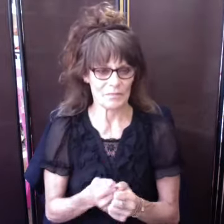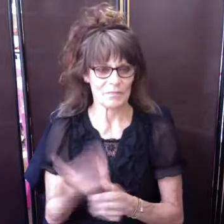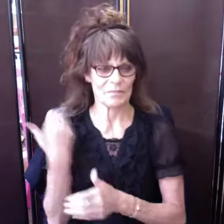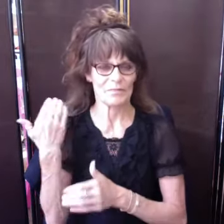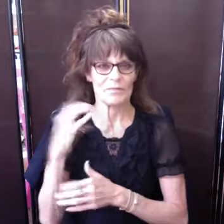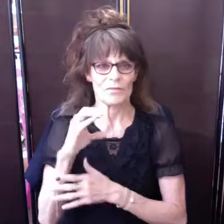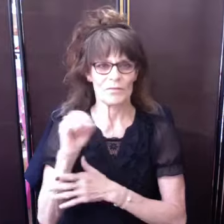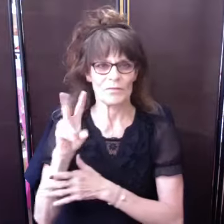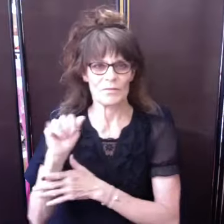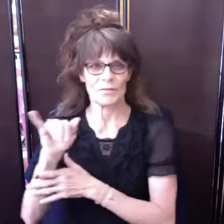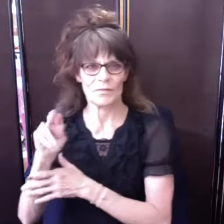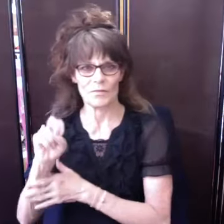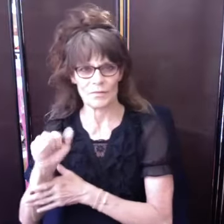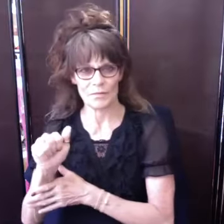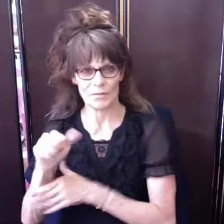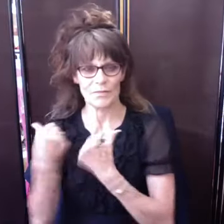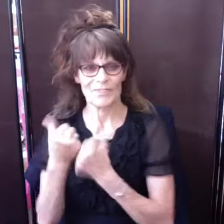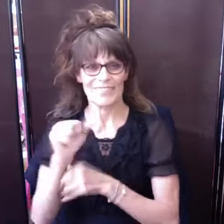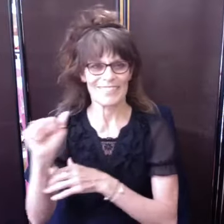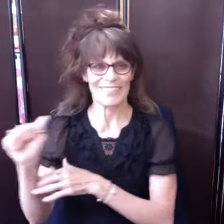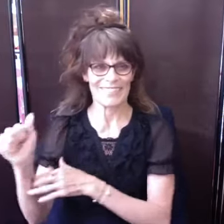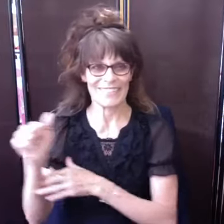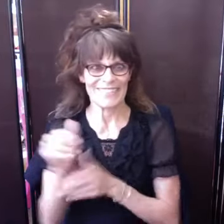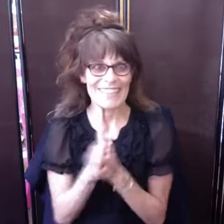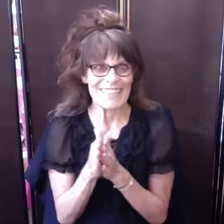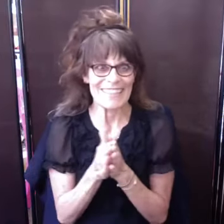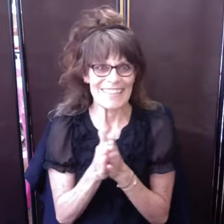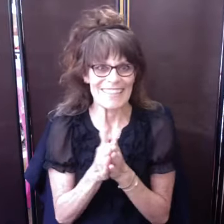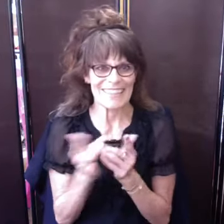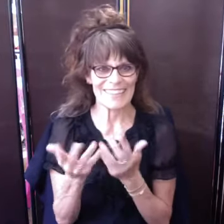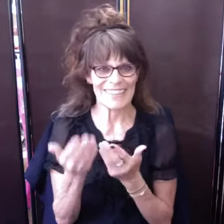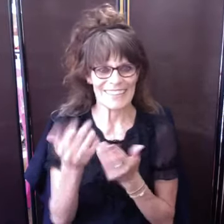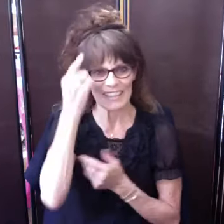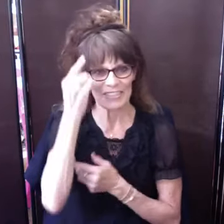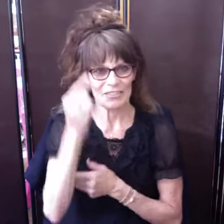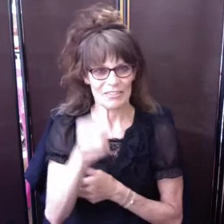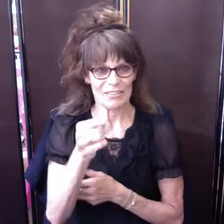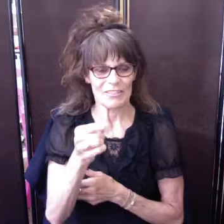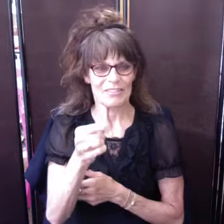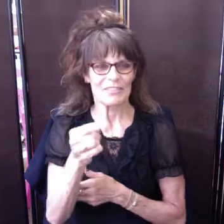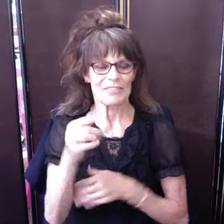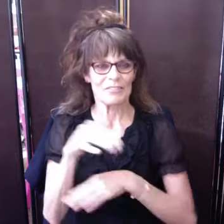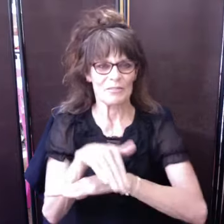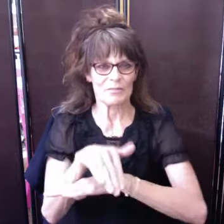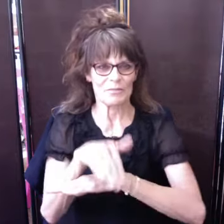AA is anxiously awaiting your presence this evening at 5 o'clock your